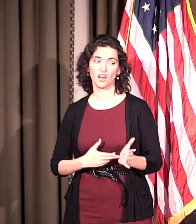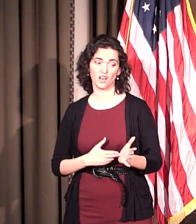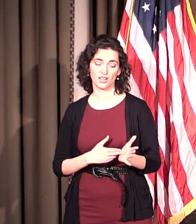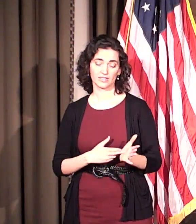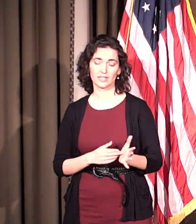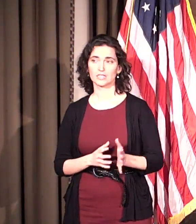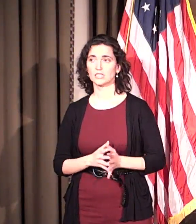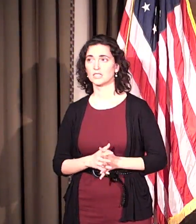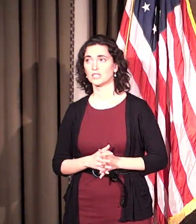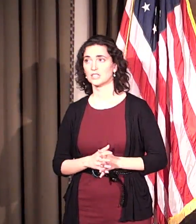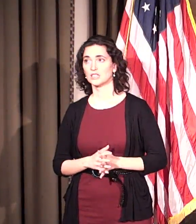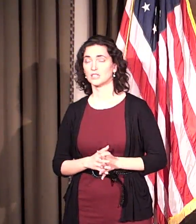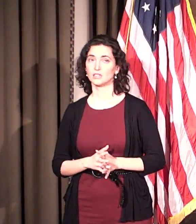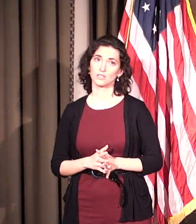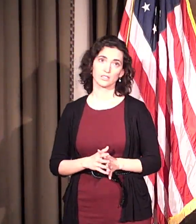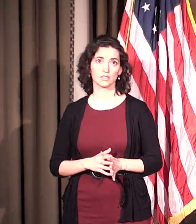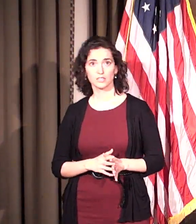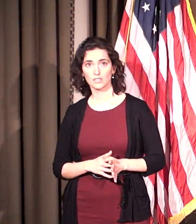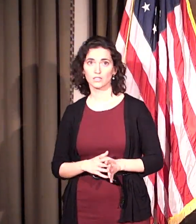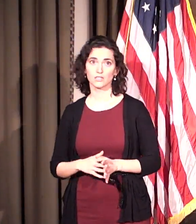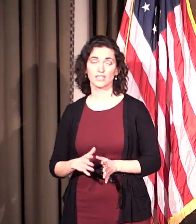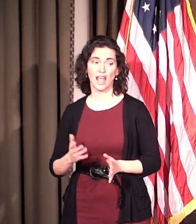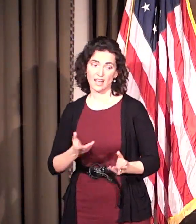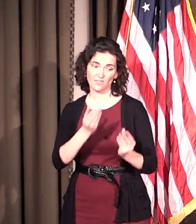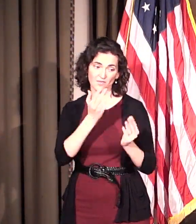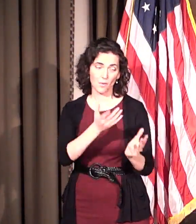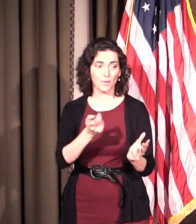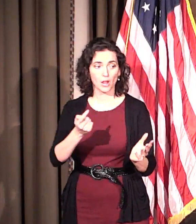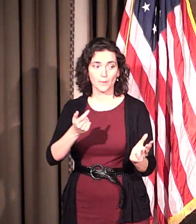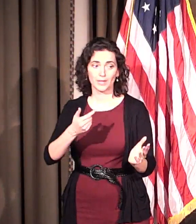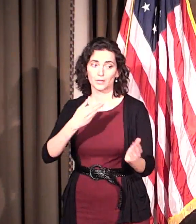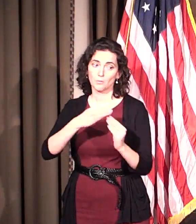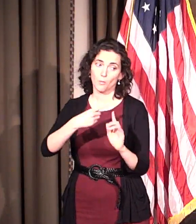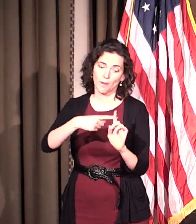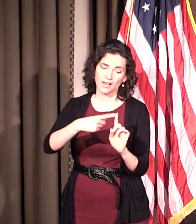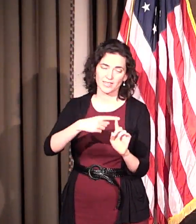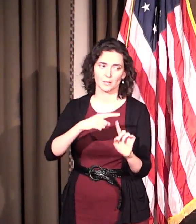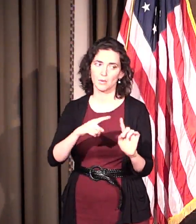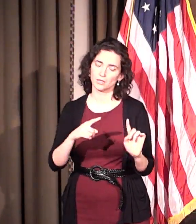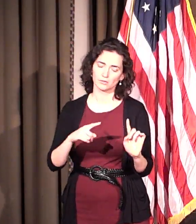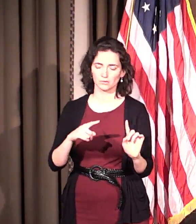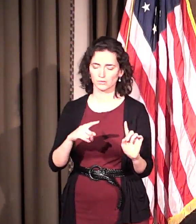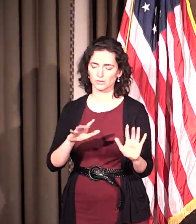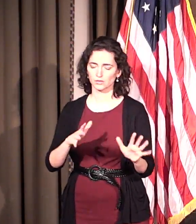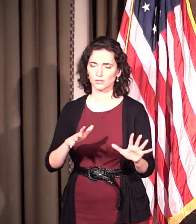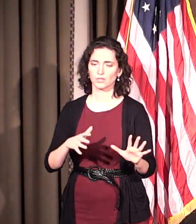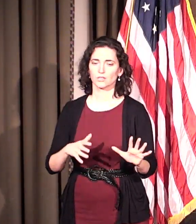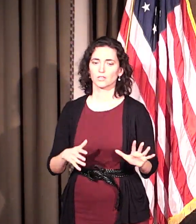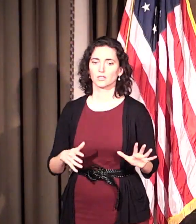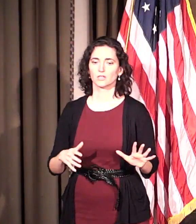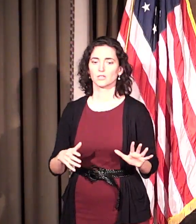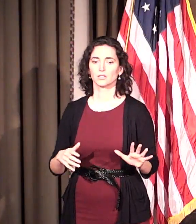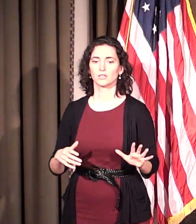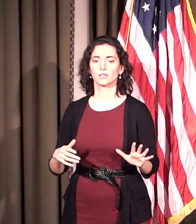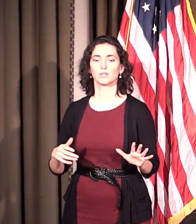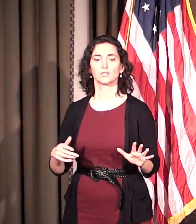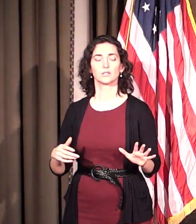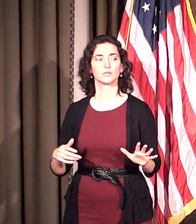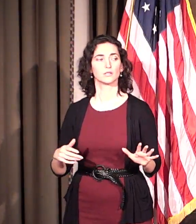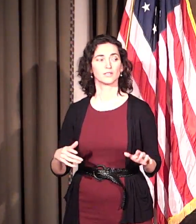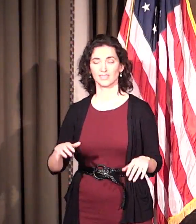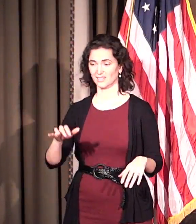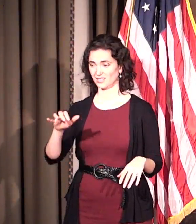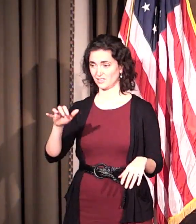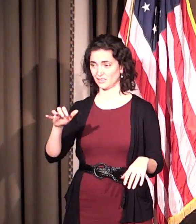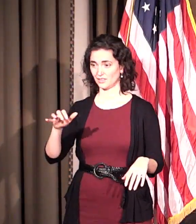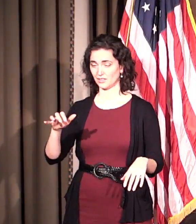this is somewhat better news, but it is also somewhat anecdotal and limited. I have better visibility into